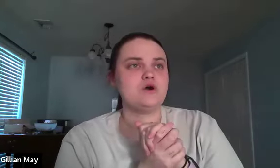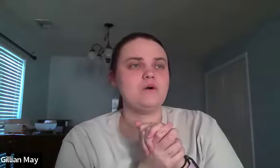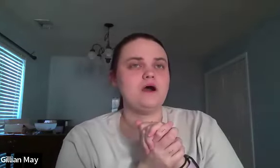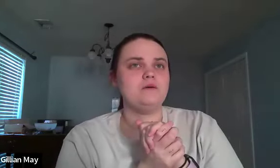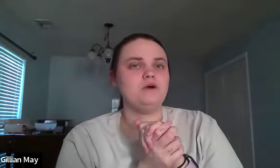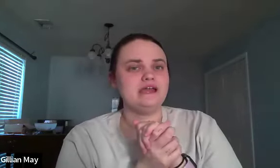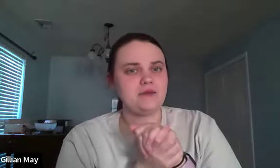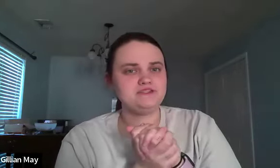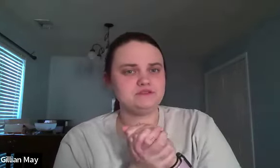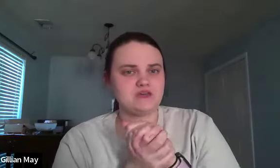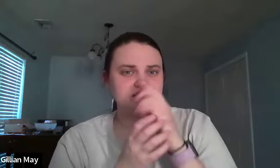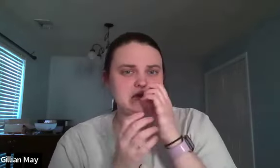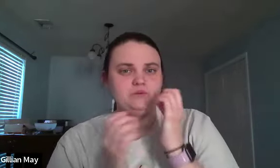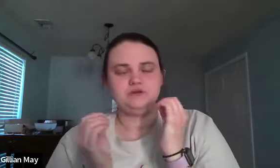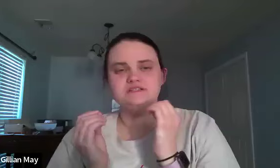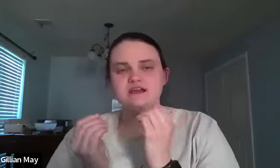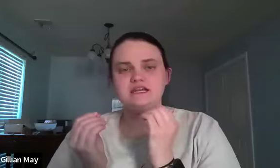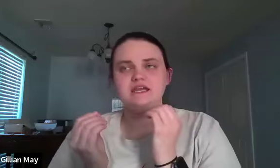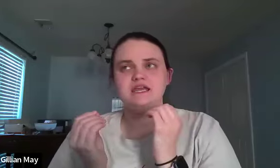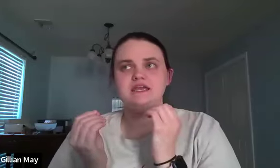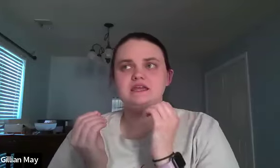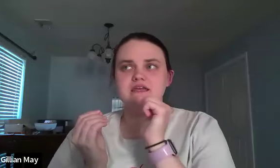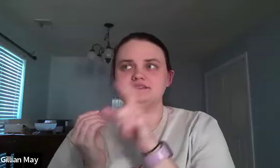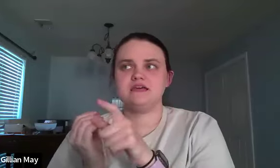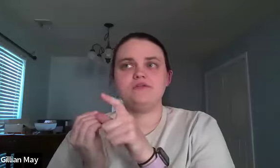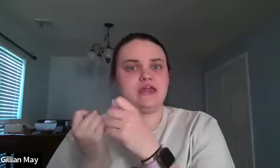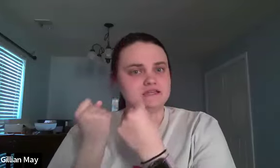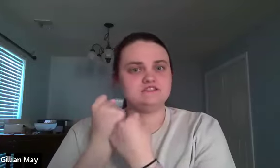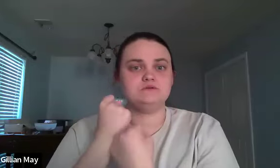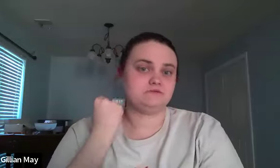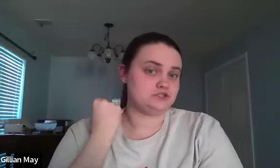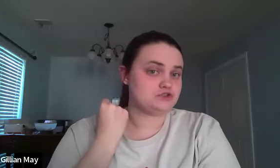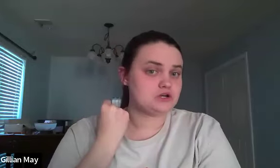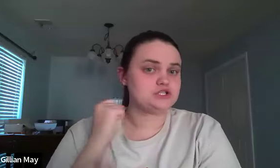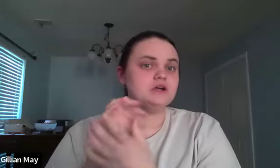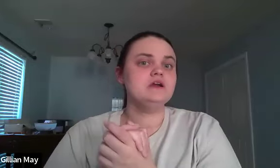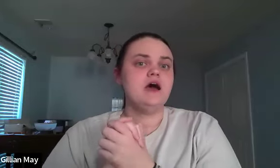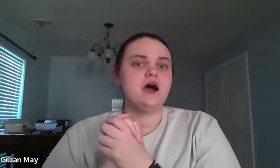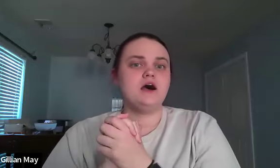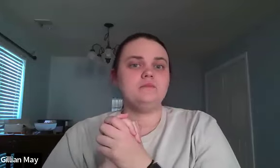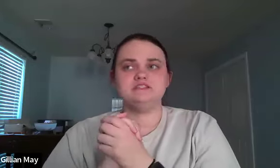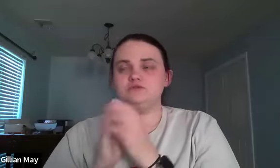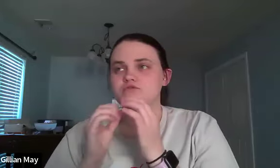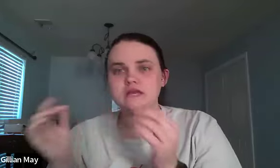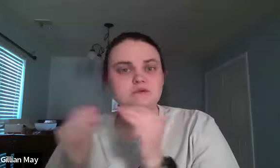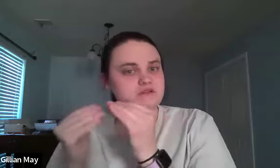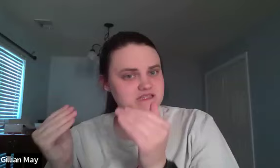So what happens with that is that when you are signing in ASL, that has its own different structure, its own grammar, things like